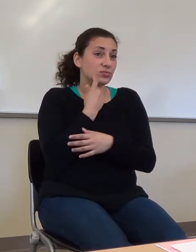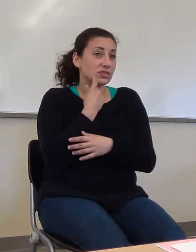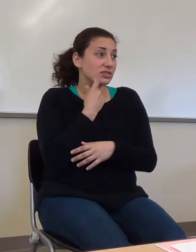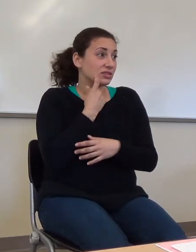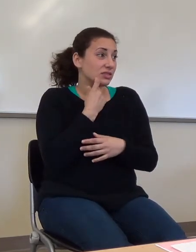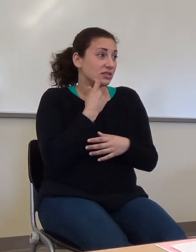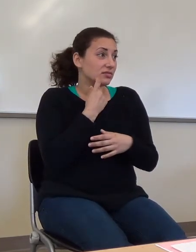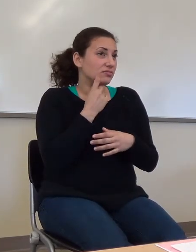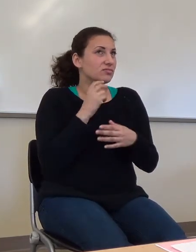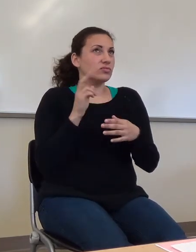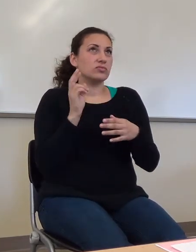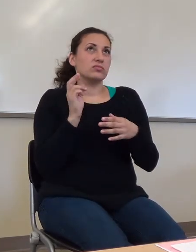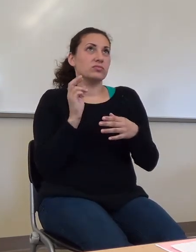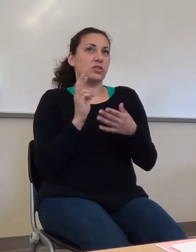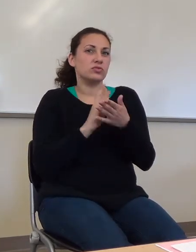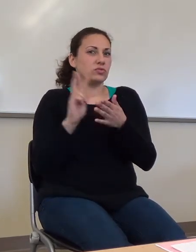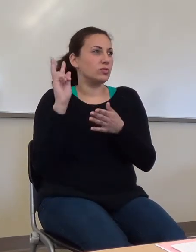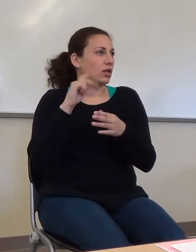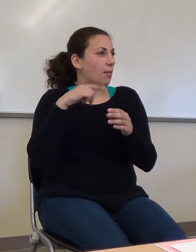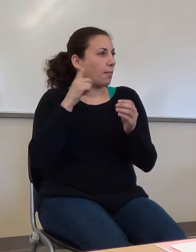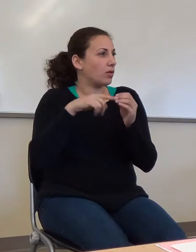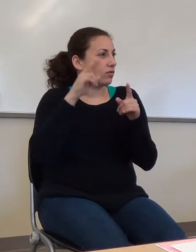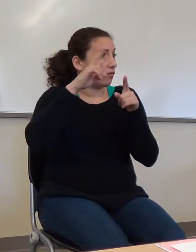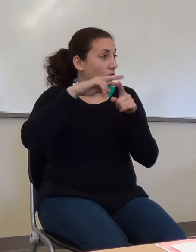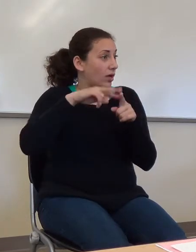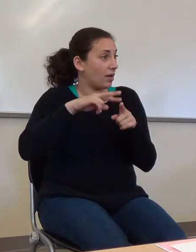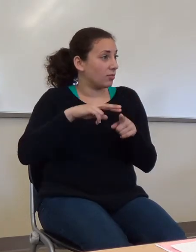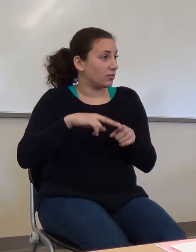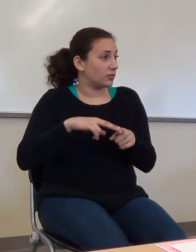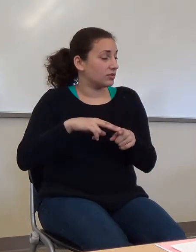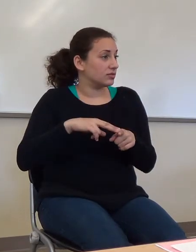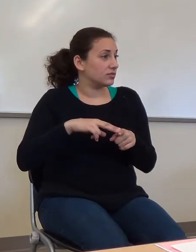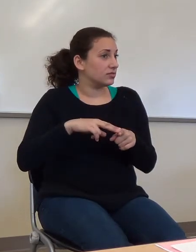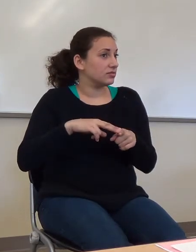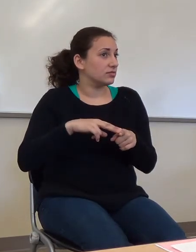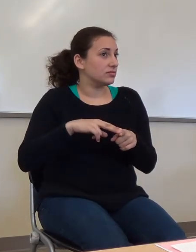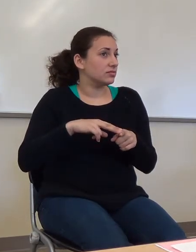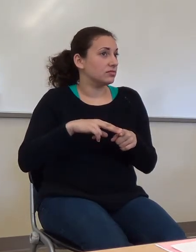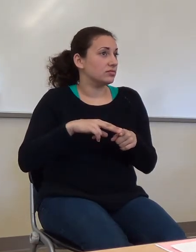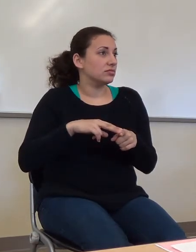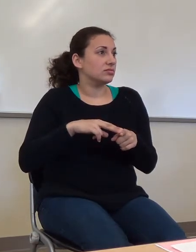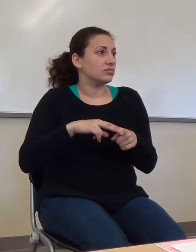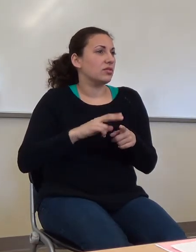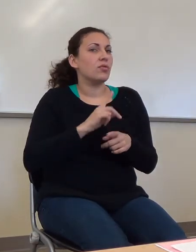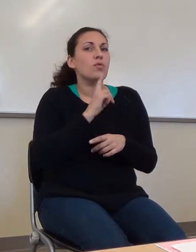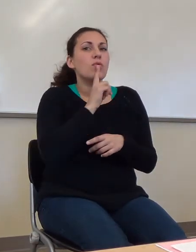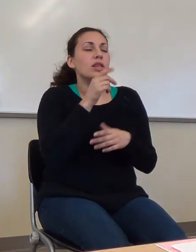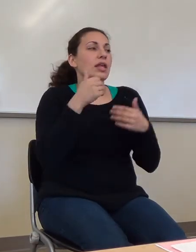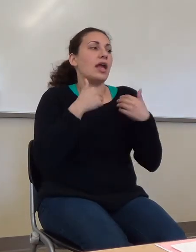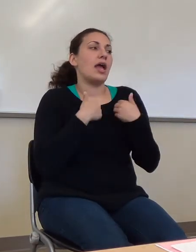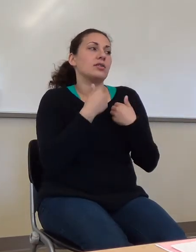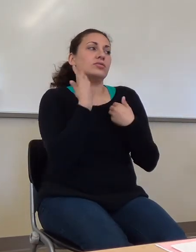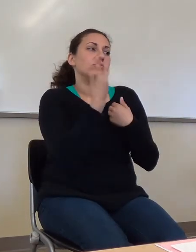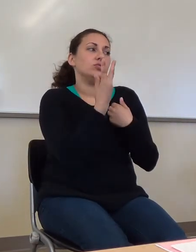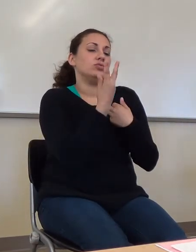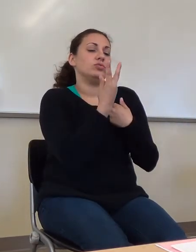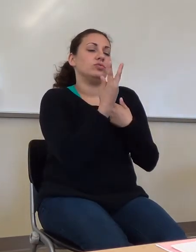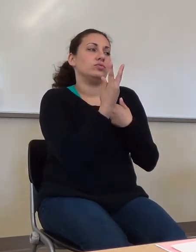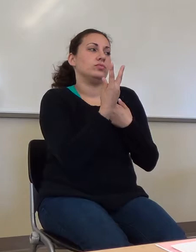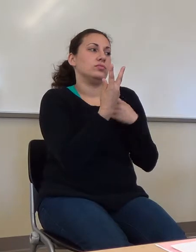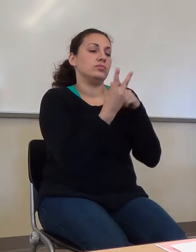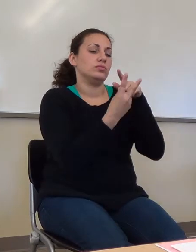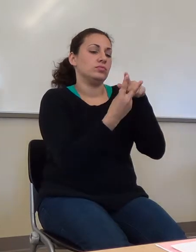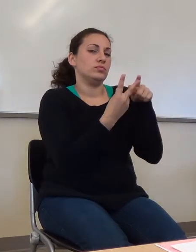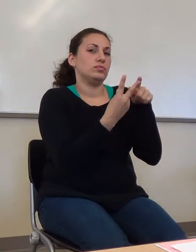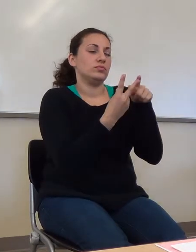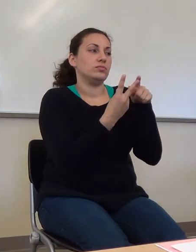did a couple of weeks ago about the vocabularies, really just had two things in that list.